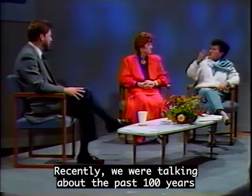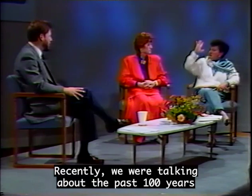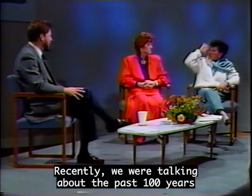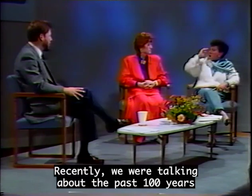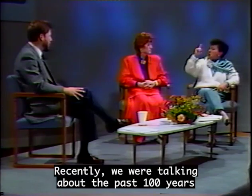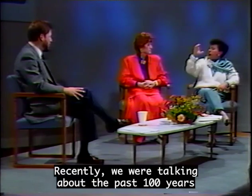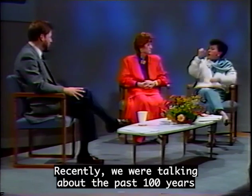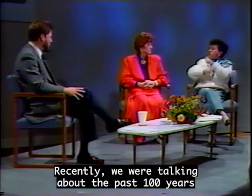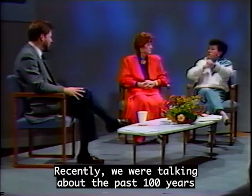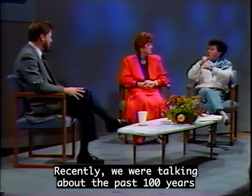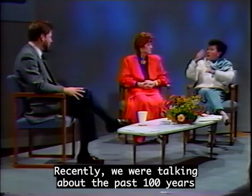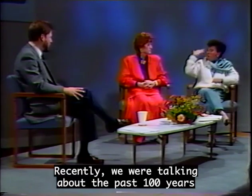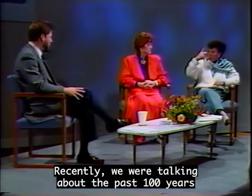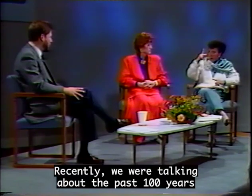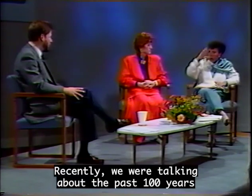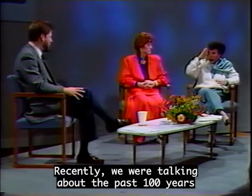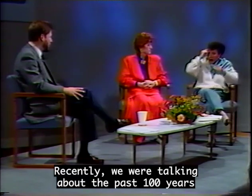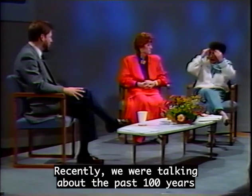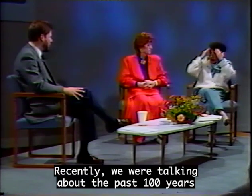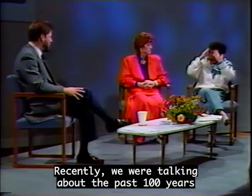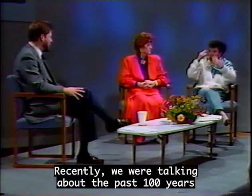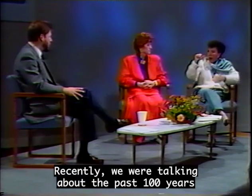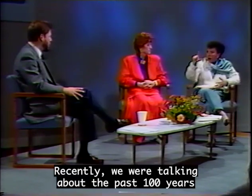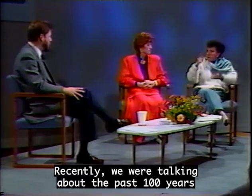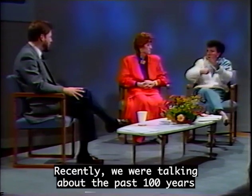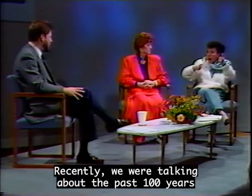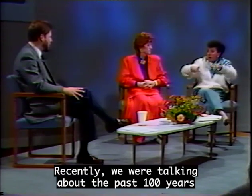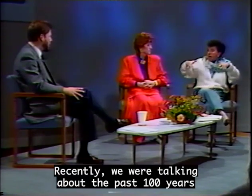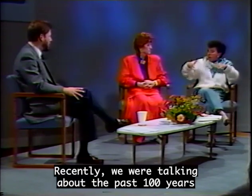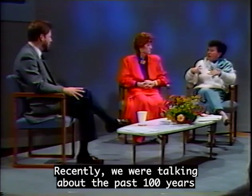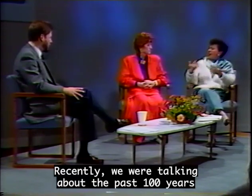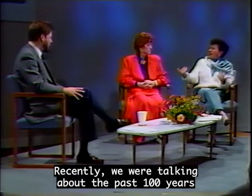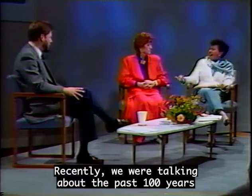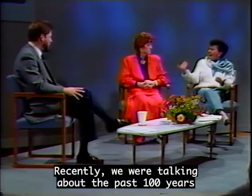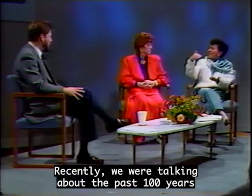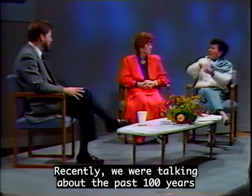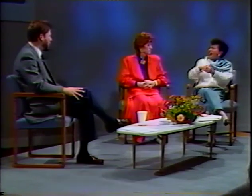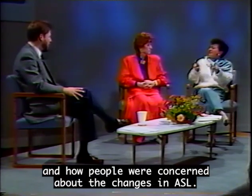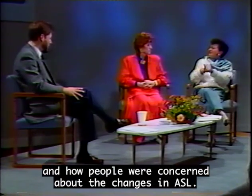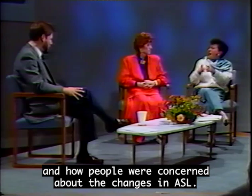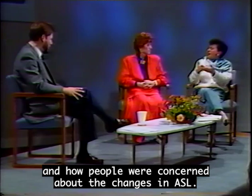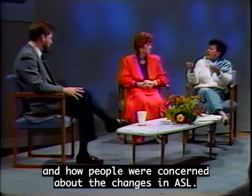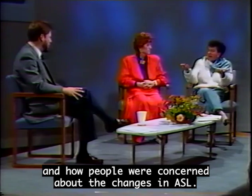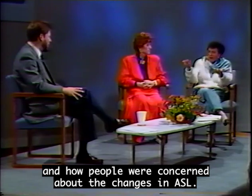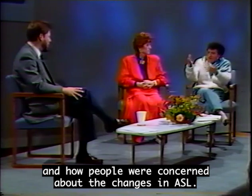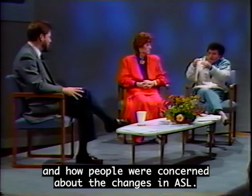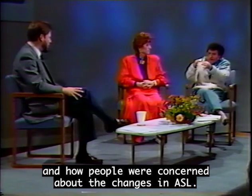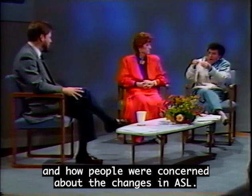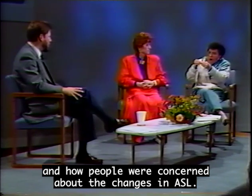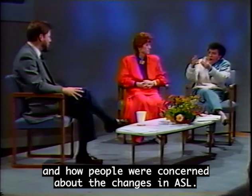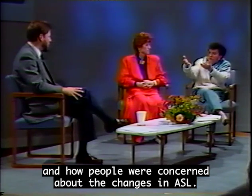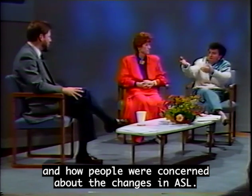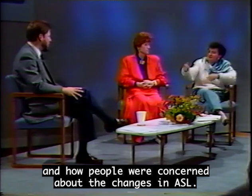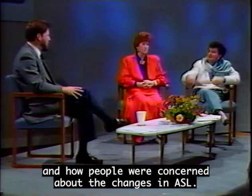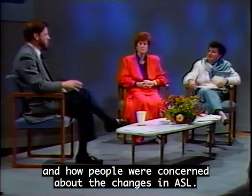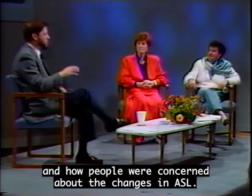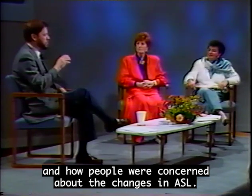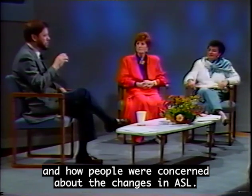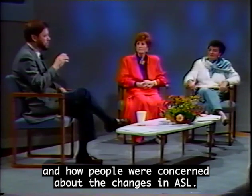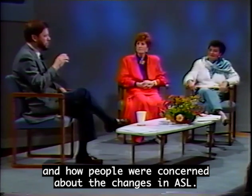Recently, we were talking about the past 100 years and how people were concerned about the changes